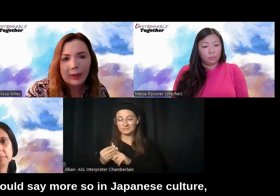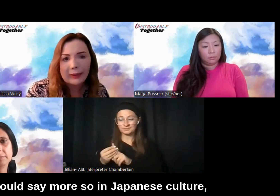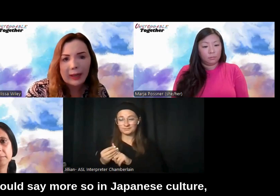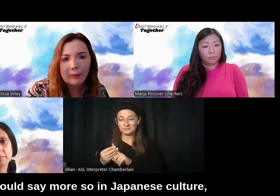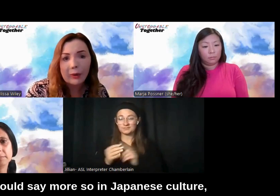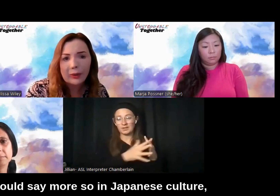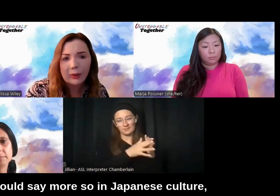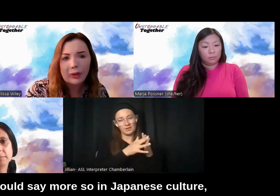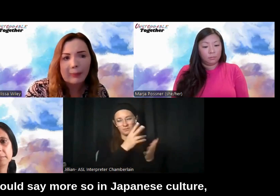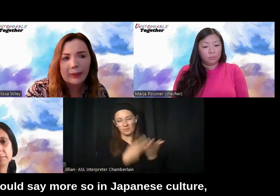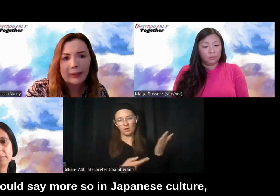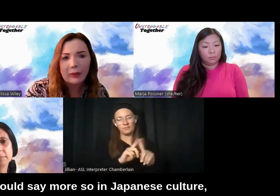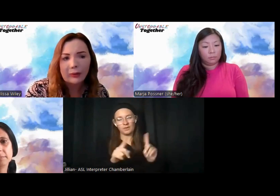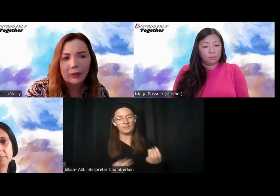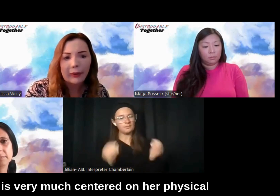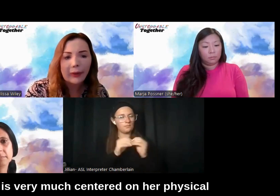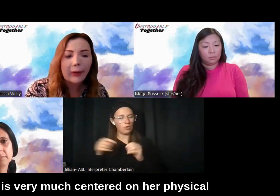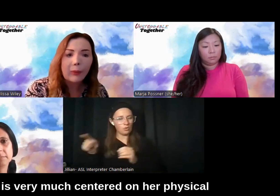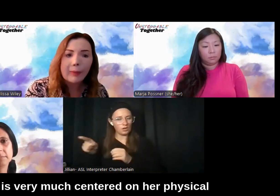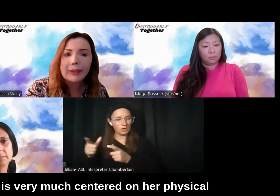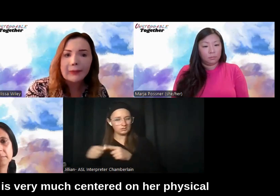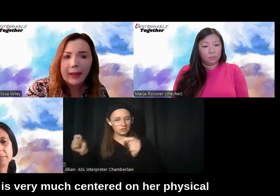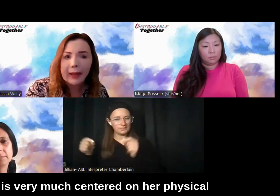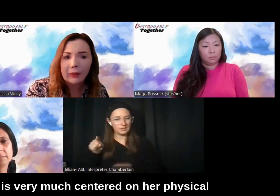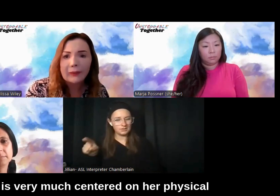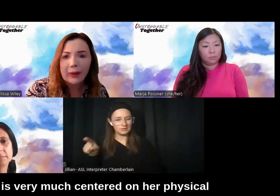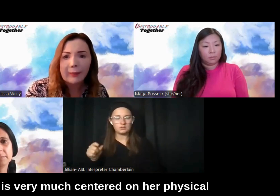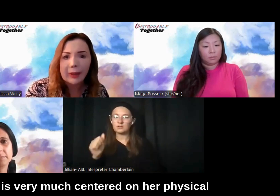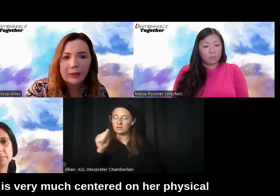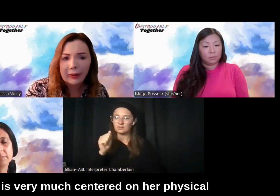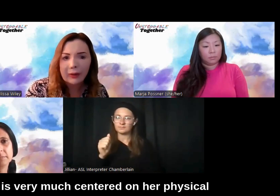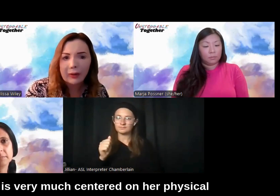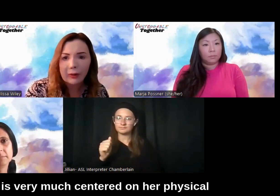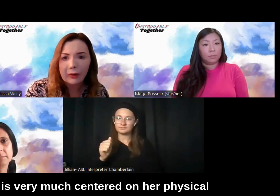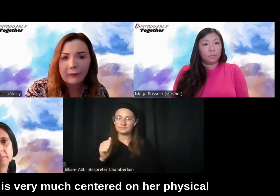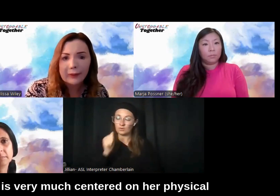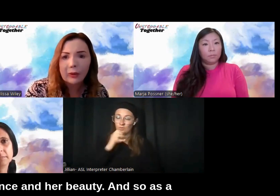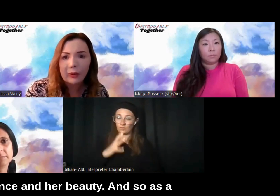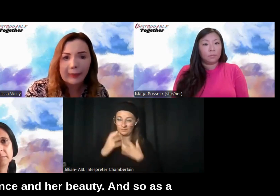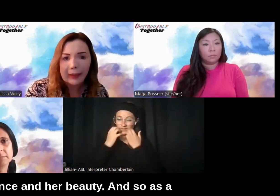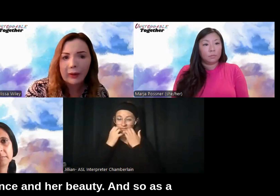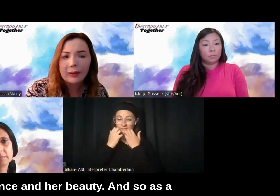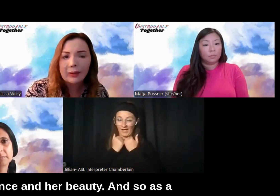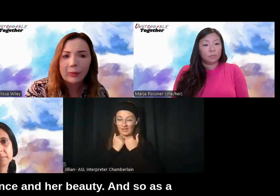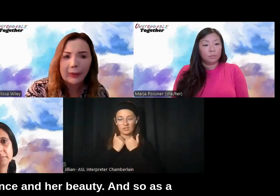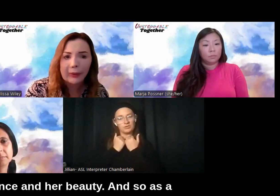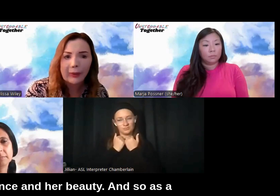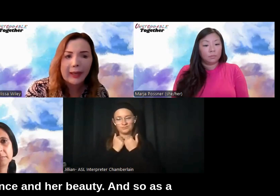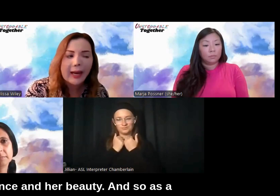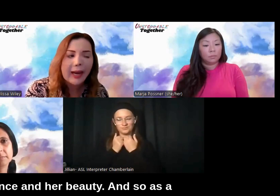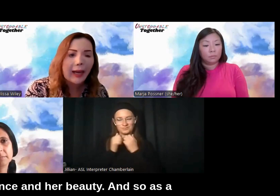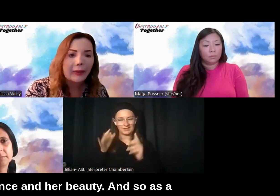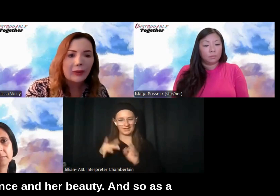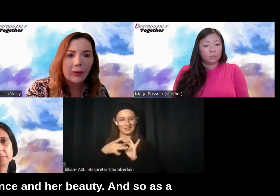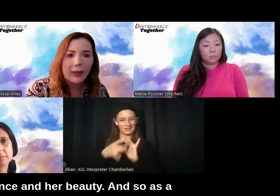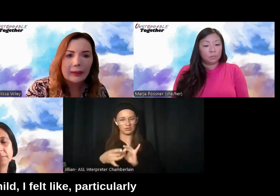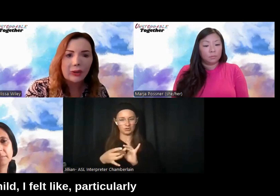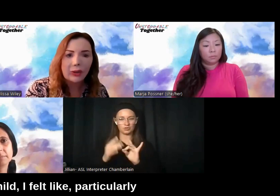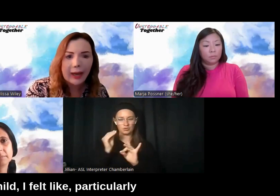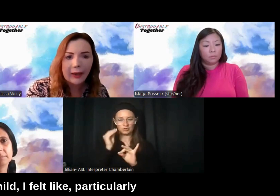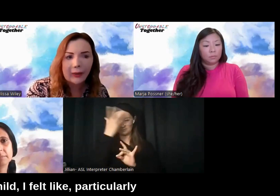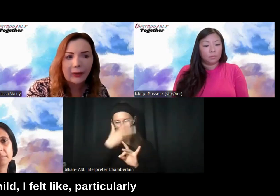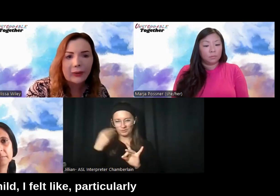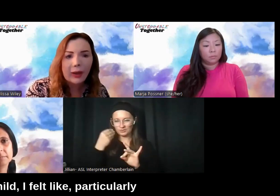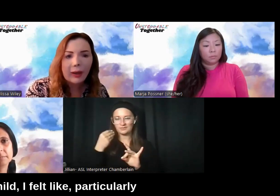culture, but I would say more so in Japanese culture, women's value is very much centered on her physical appearance and her beauty. And so as